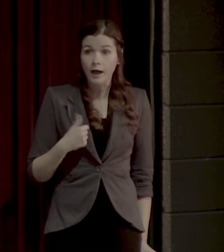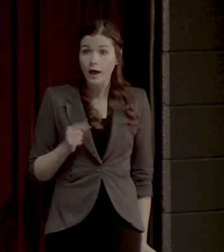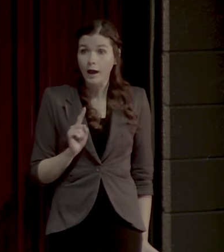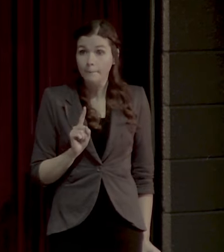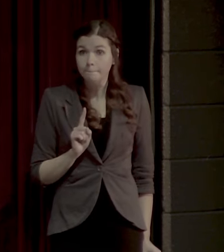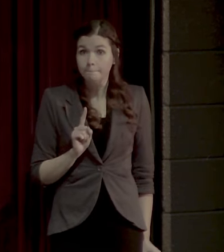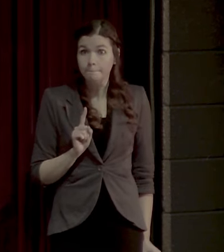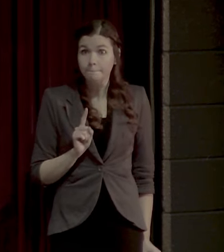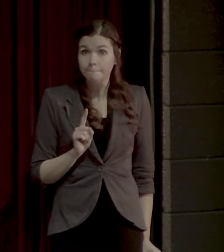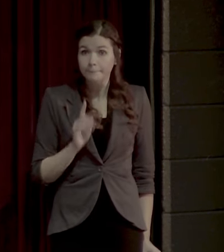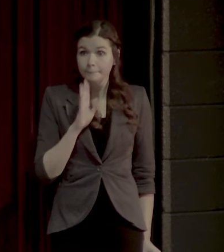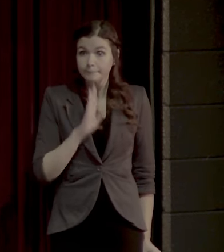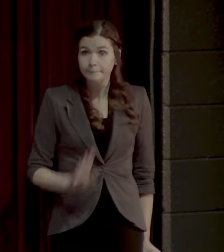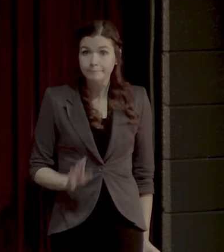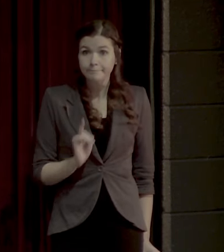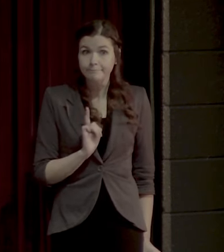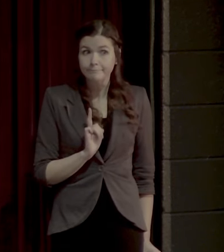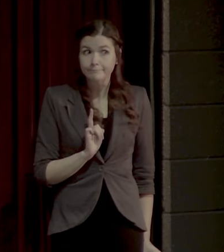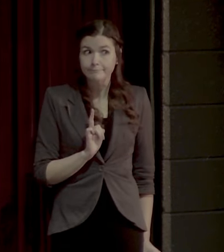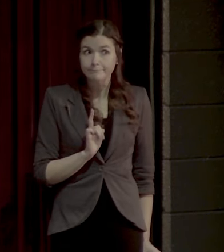there, quiet.